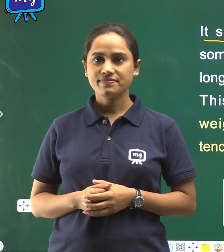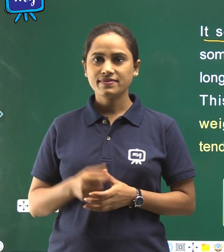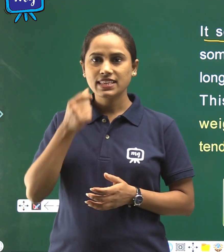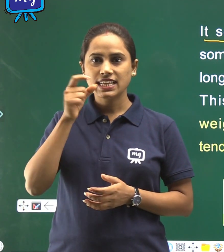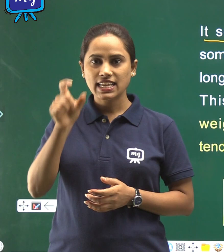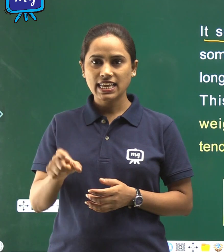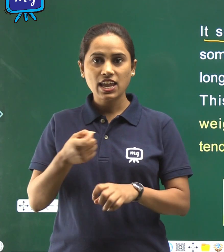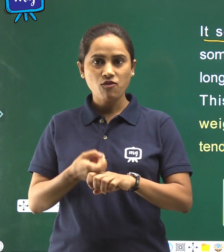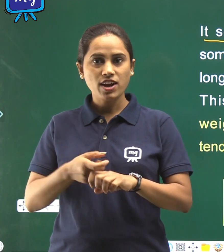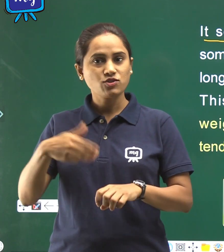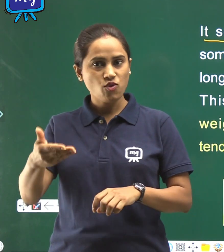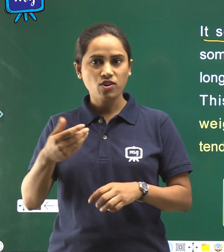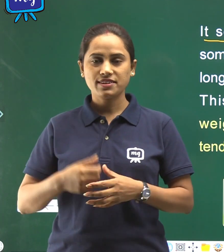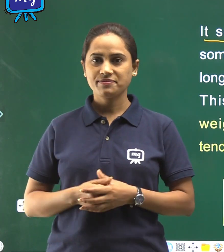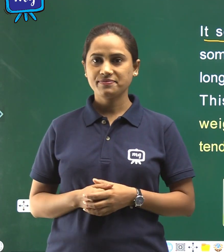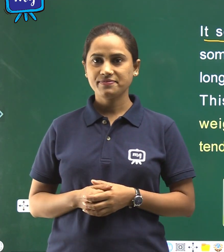he works for